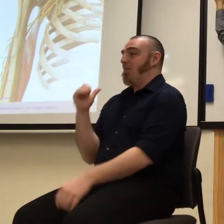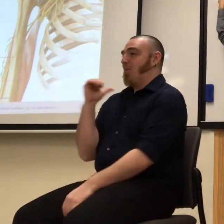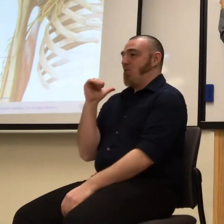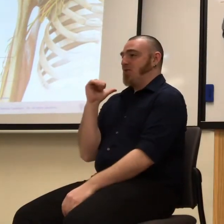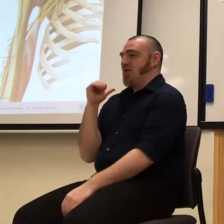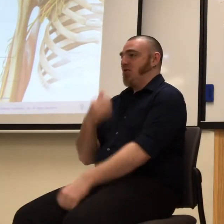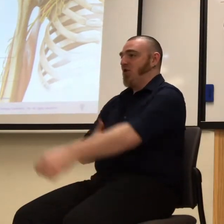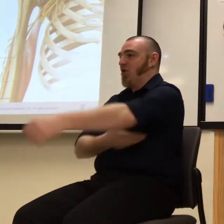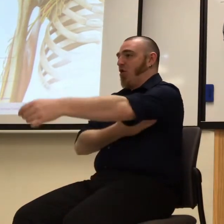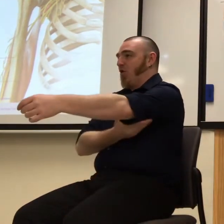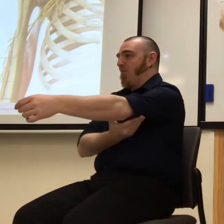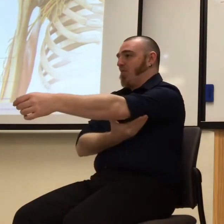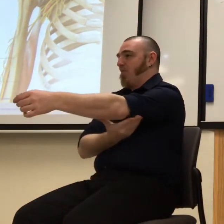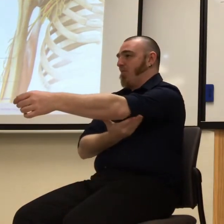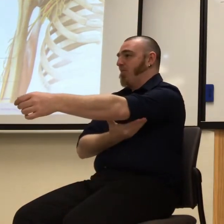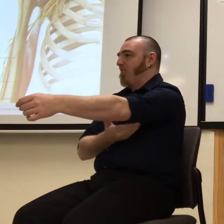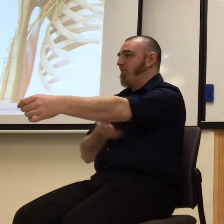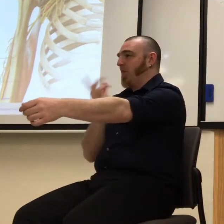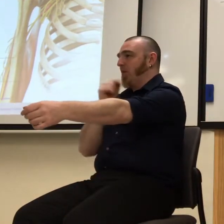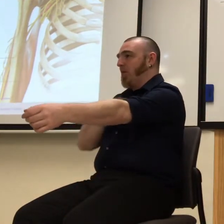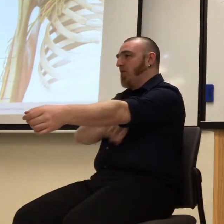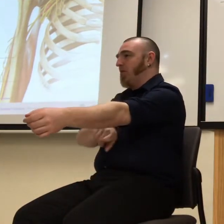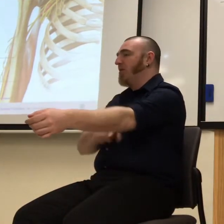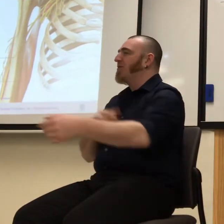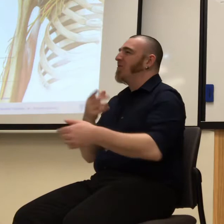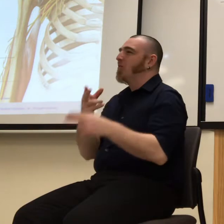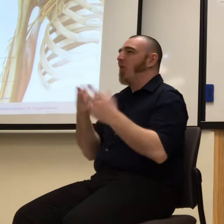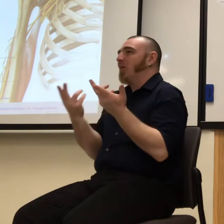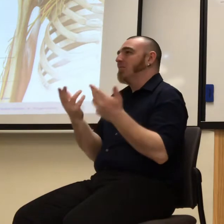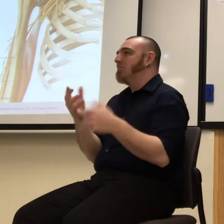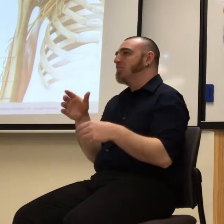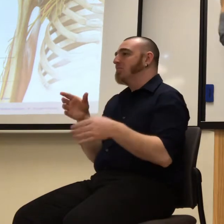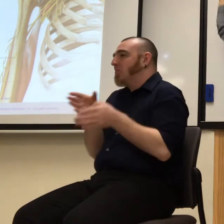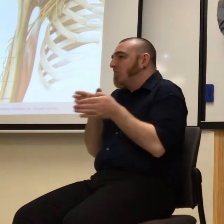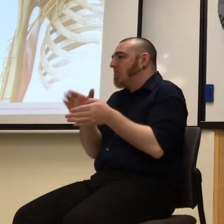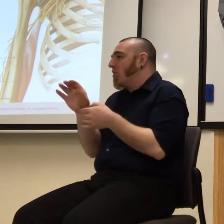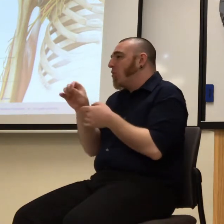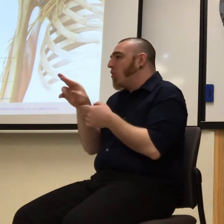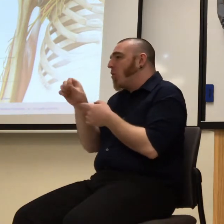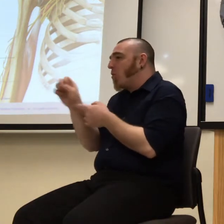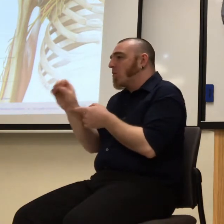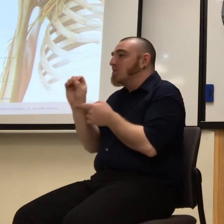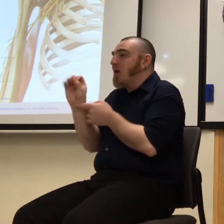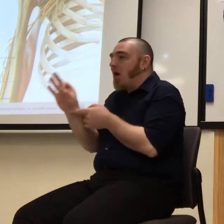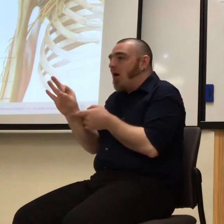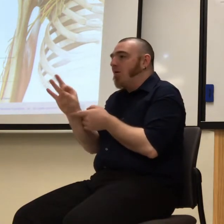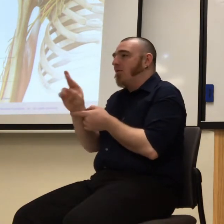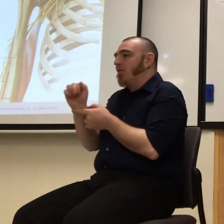So we'll call this radial nerve, I don't know, call it course of the radial nerve would be a good thing to call it.